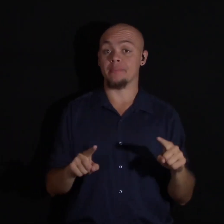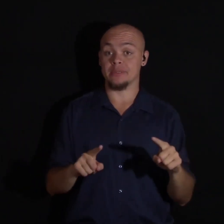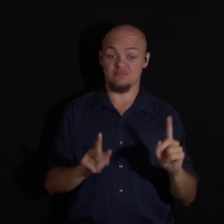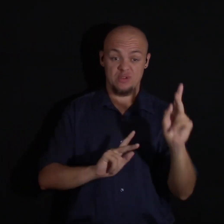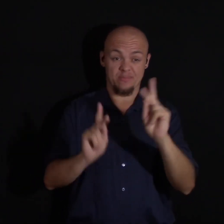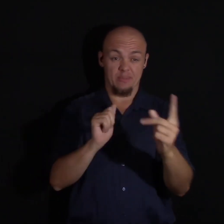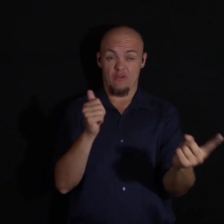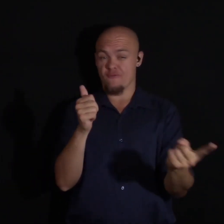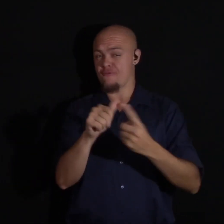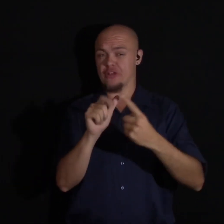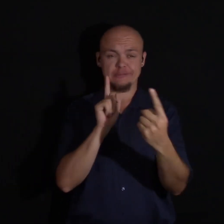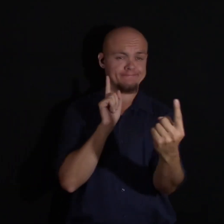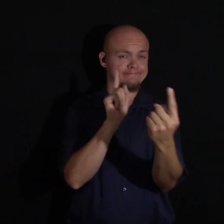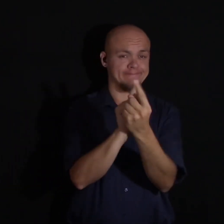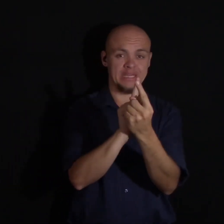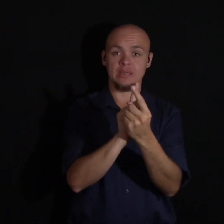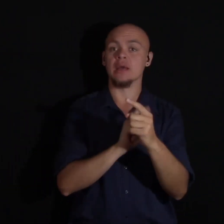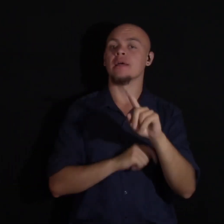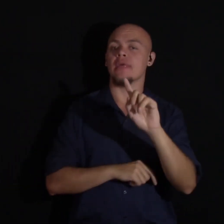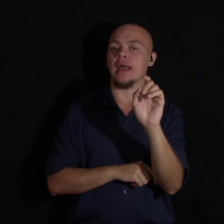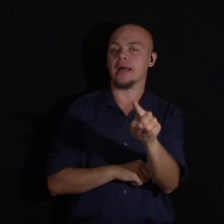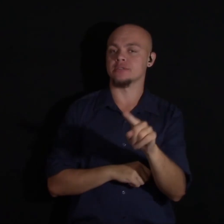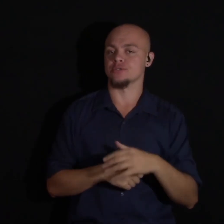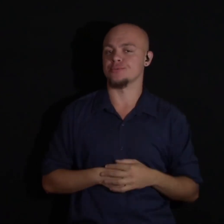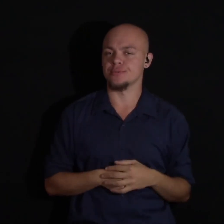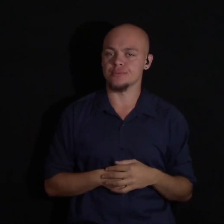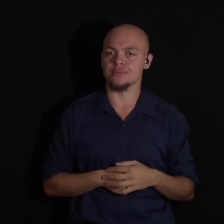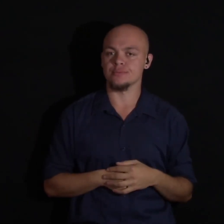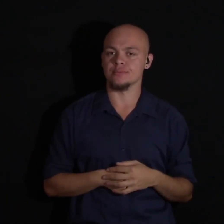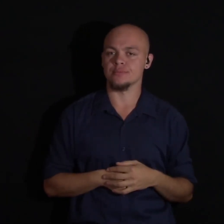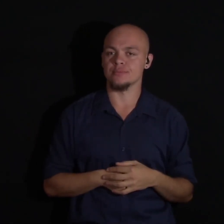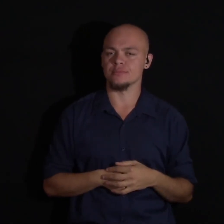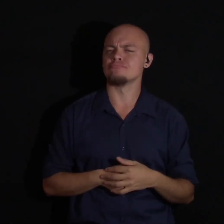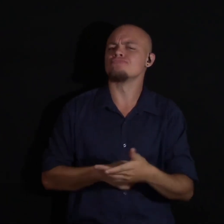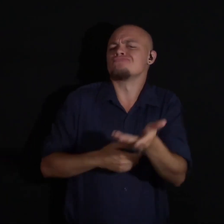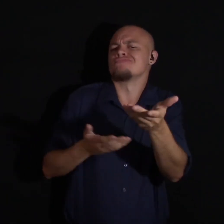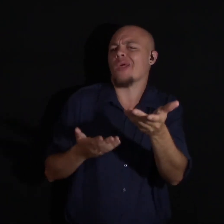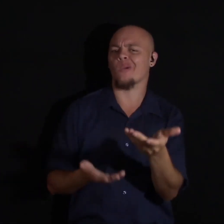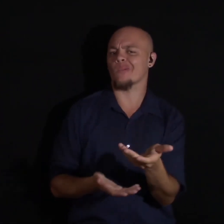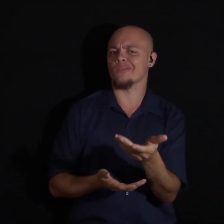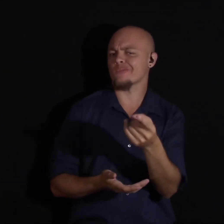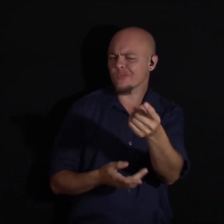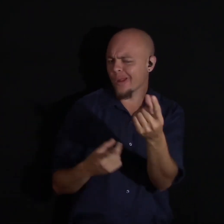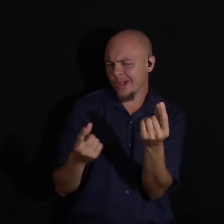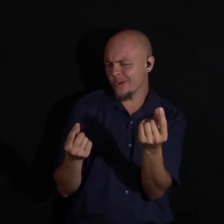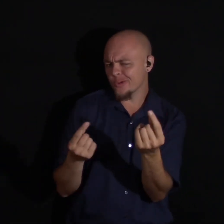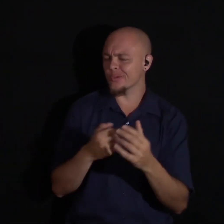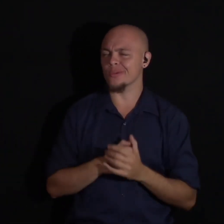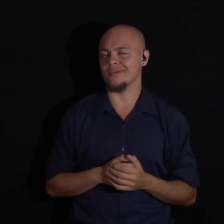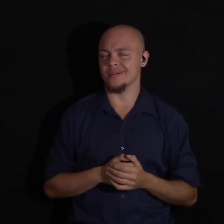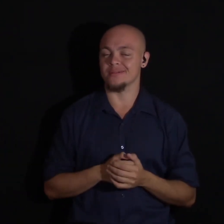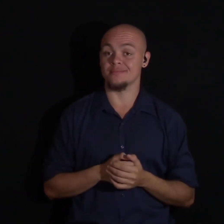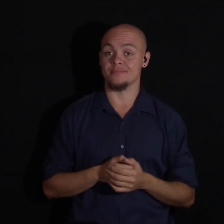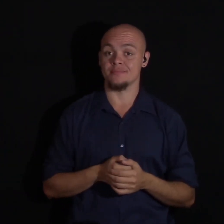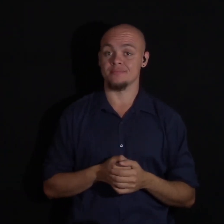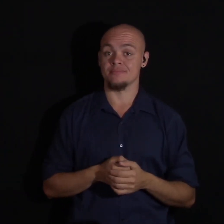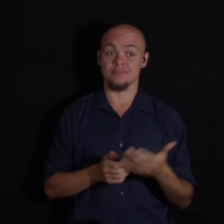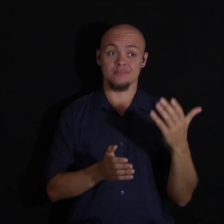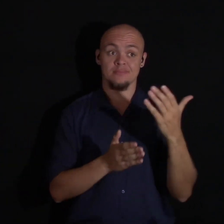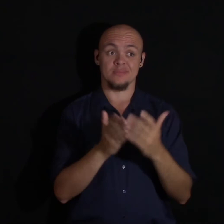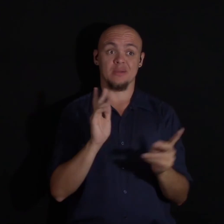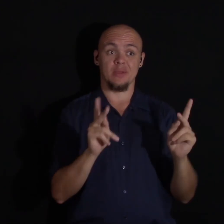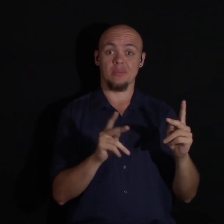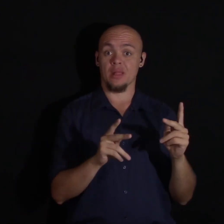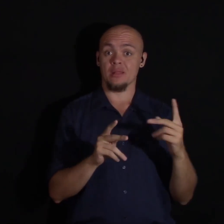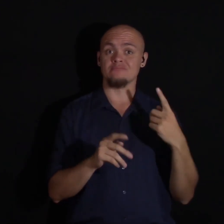people for the first time is they ask you this question. So what do you do? And if you're like some of us,